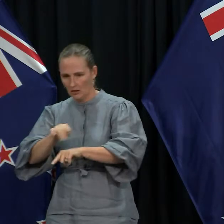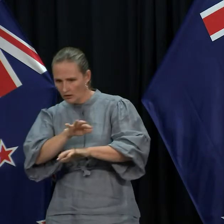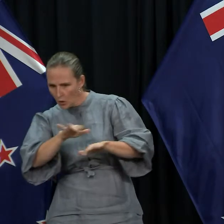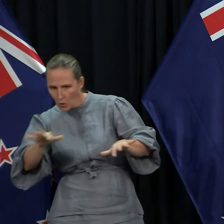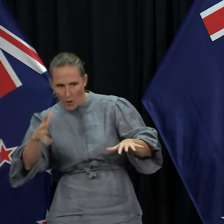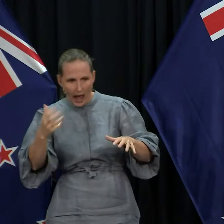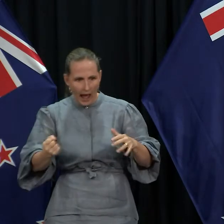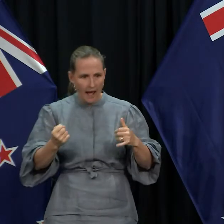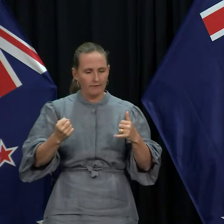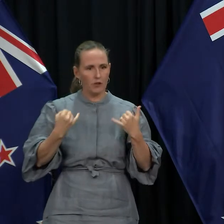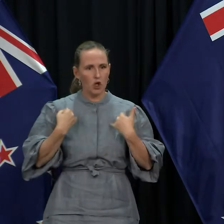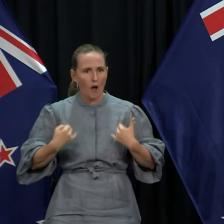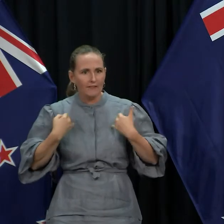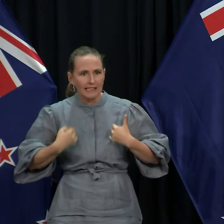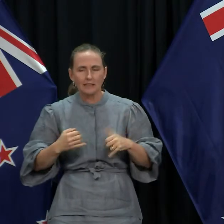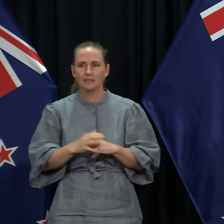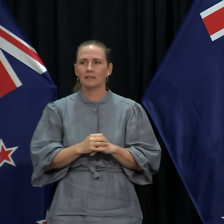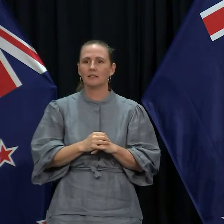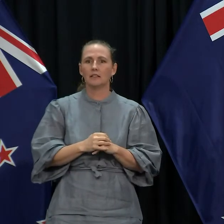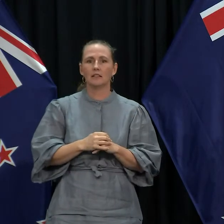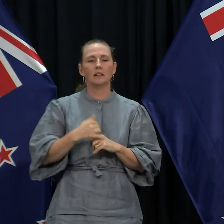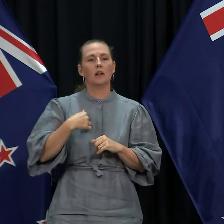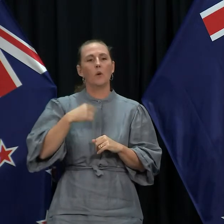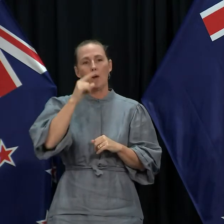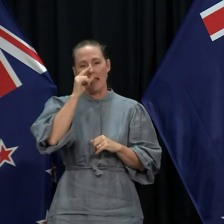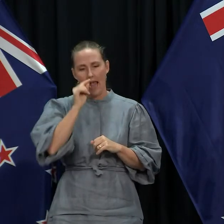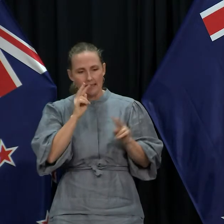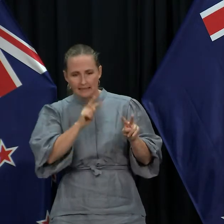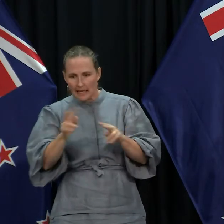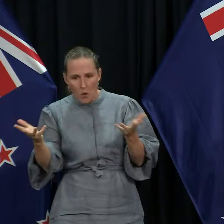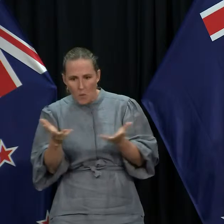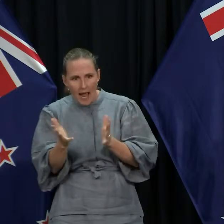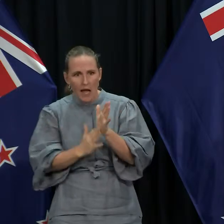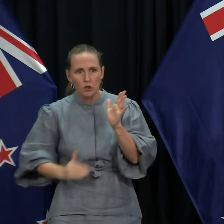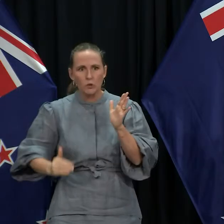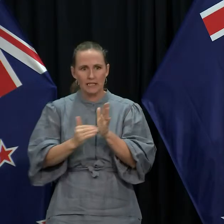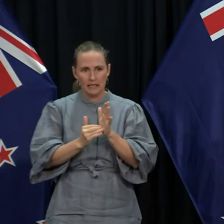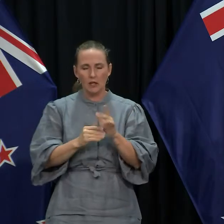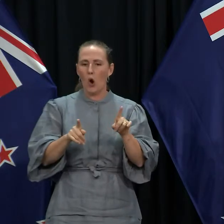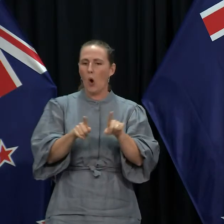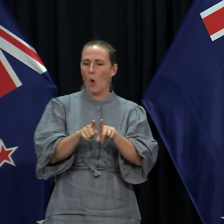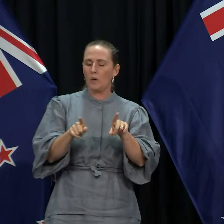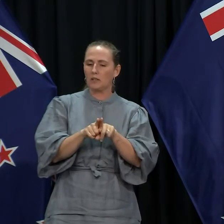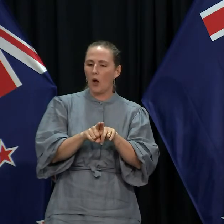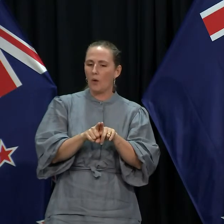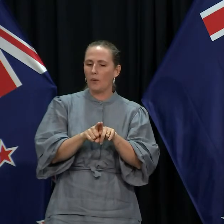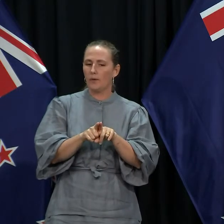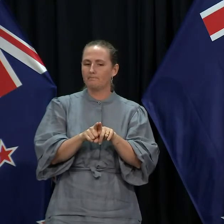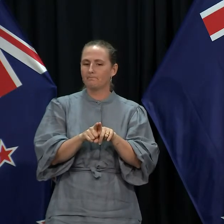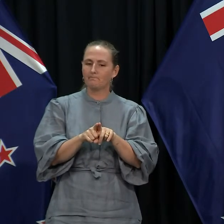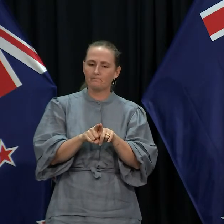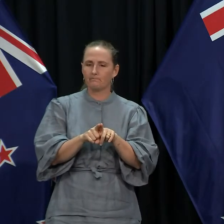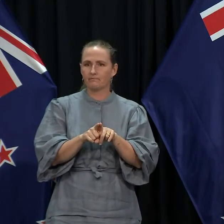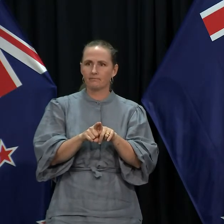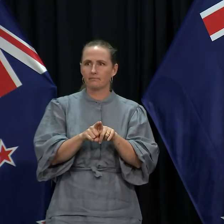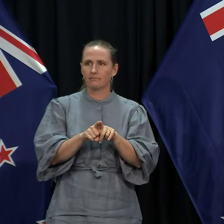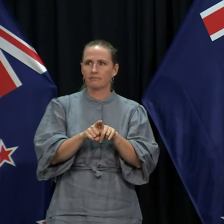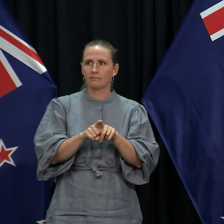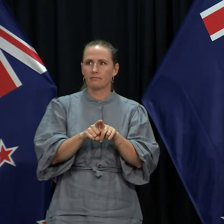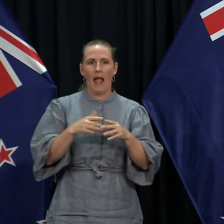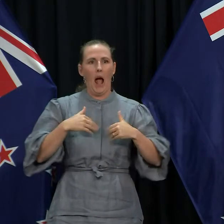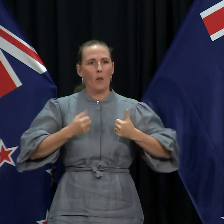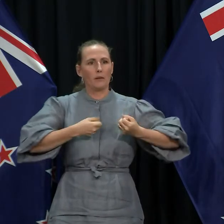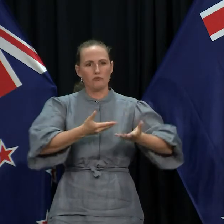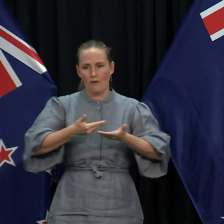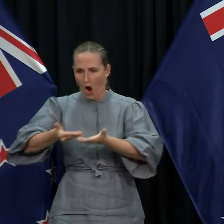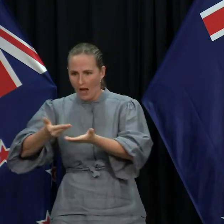units around the country, as well as a number of providers that we contract with directly from the centre. And I would say